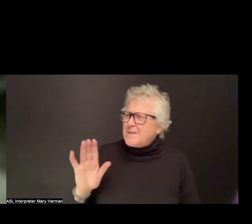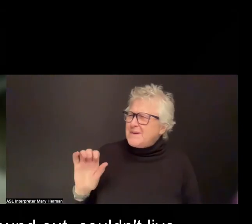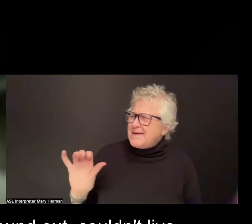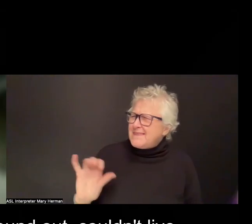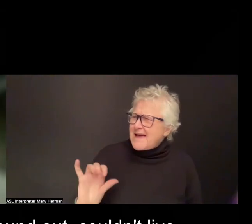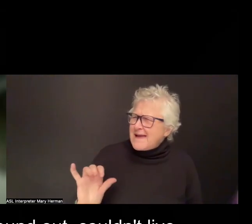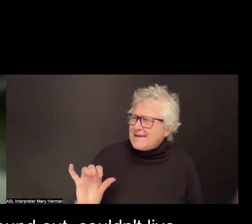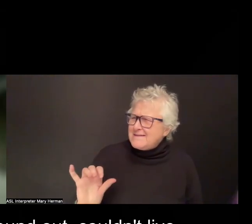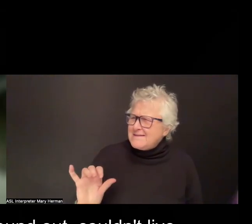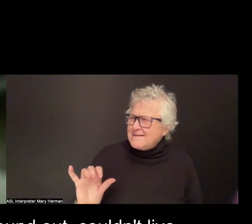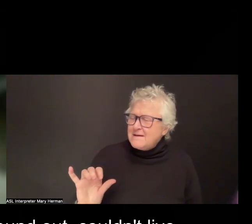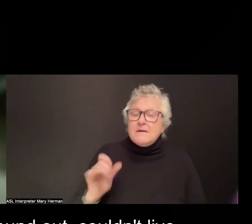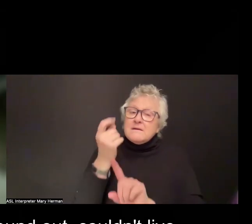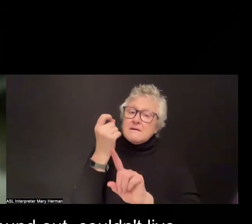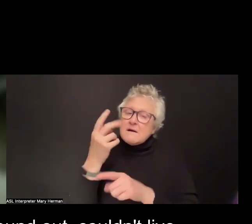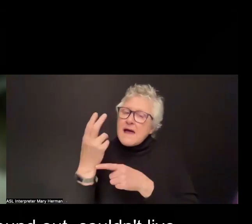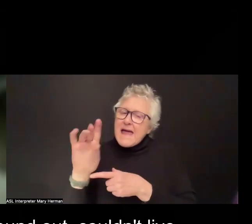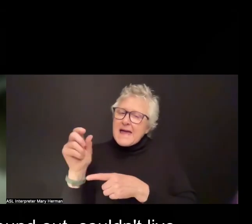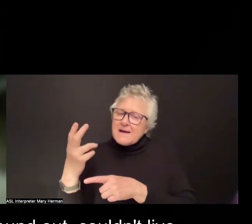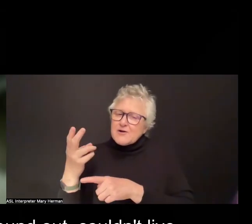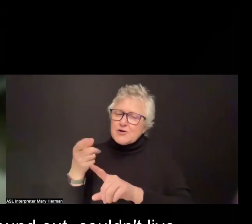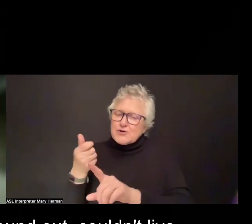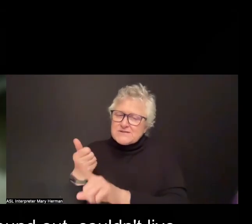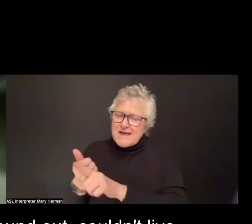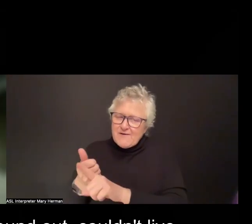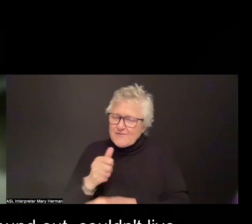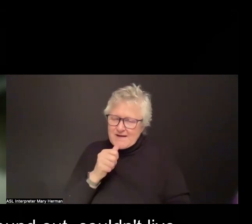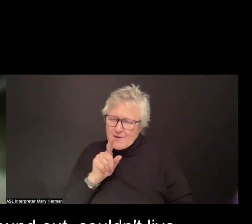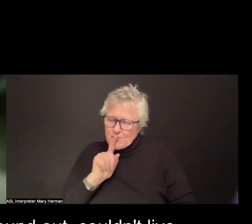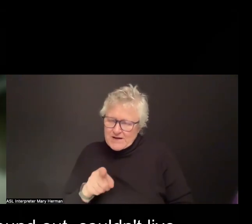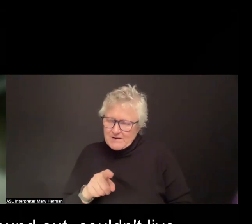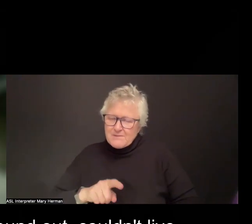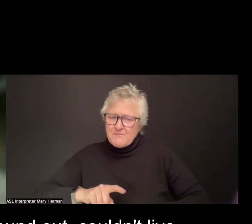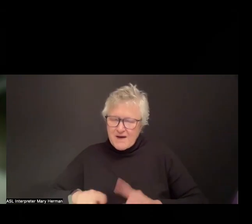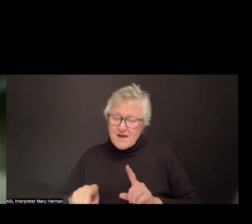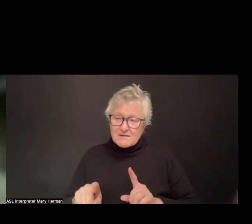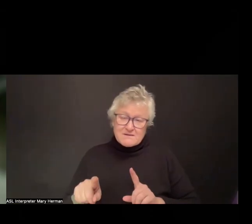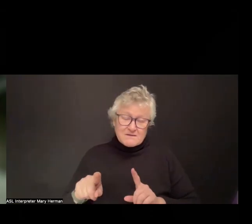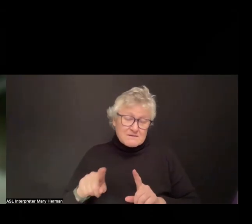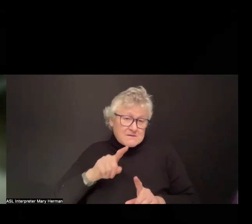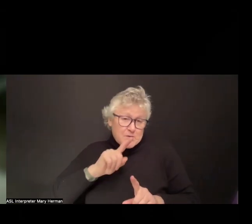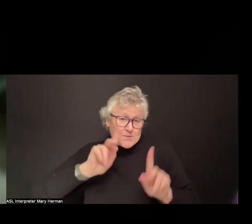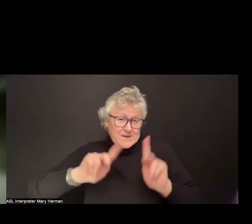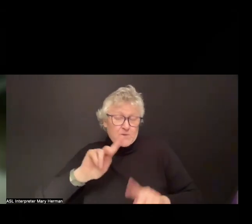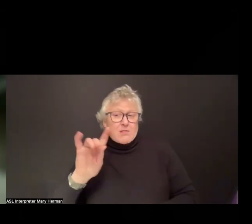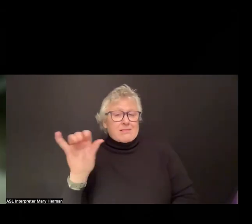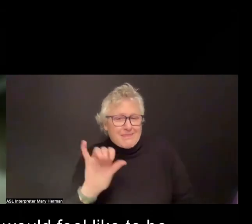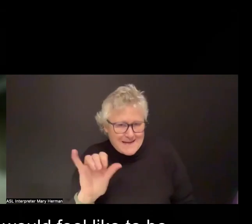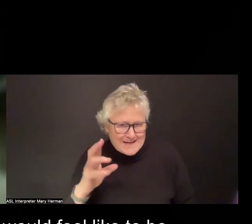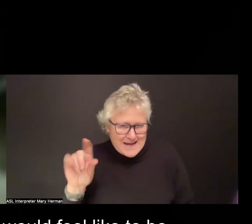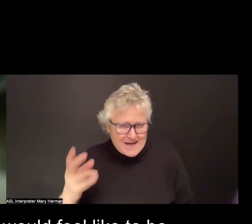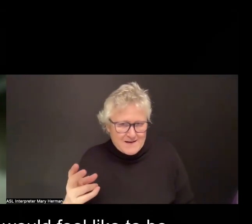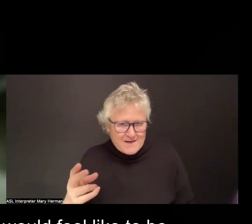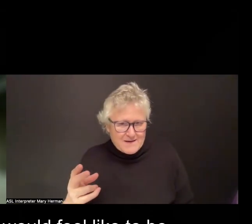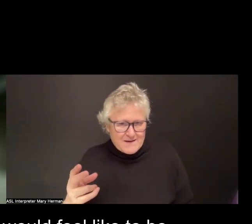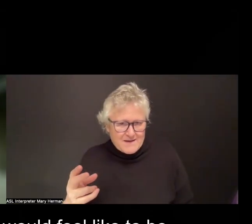Hannah's, people who were bound out, couldn't live with their families, who had to work as servants for very low pay. I